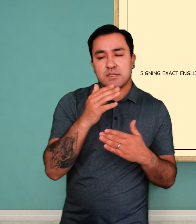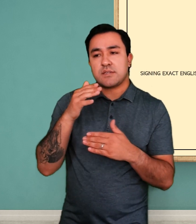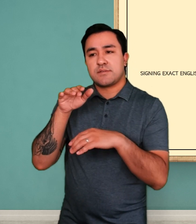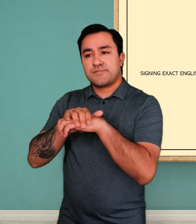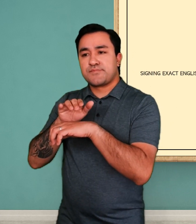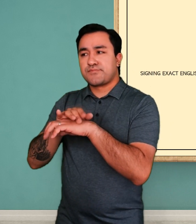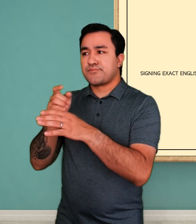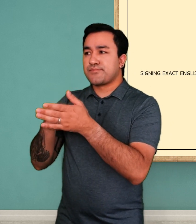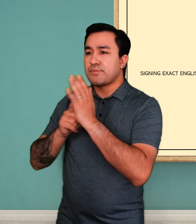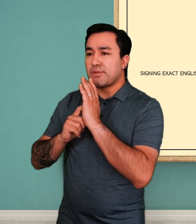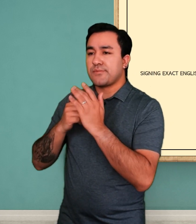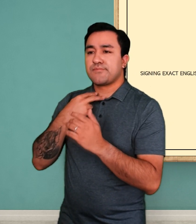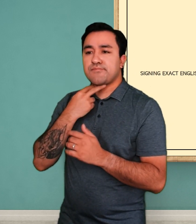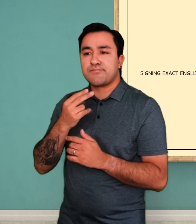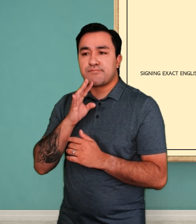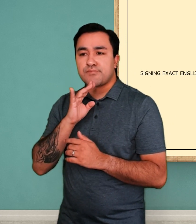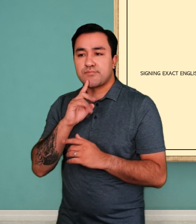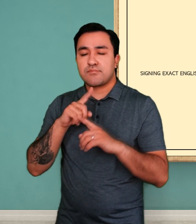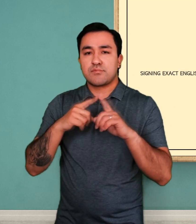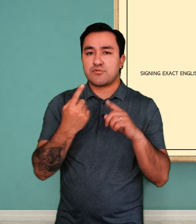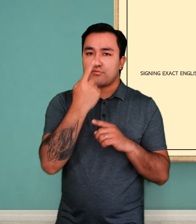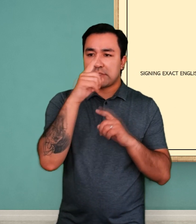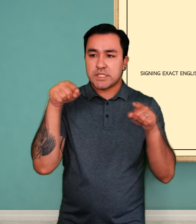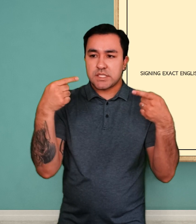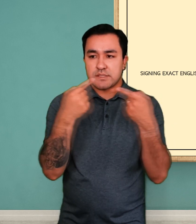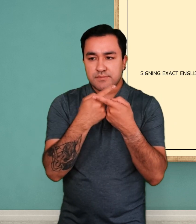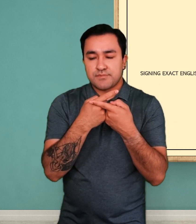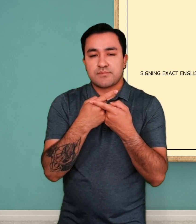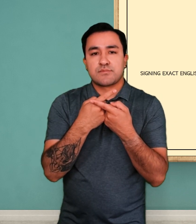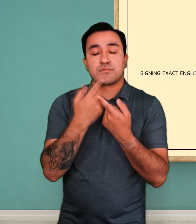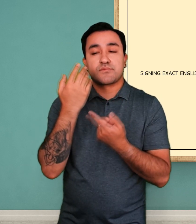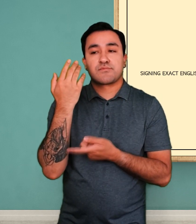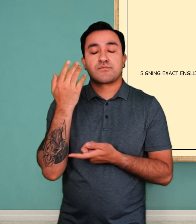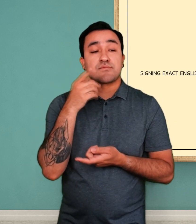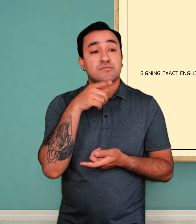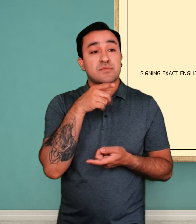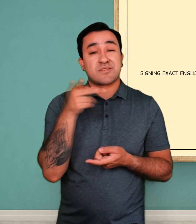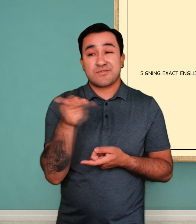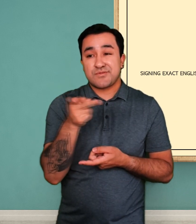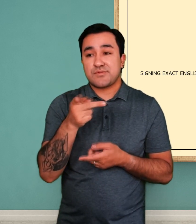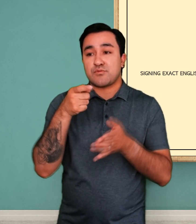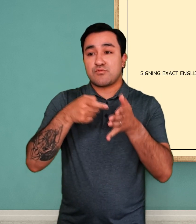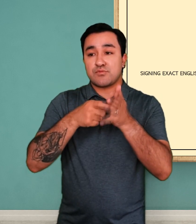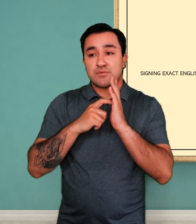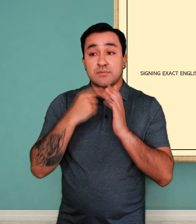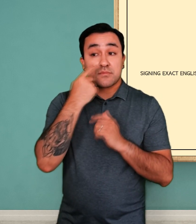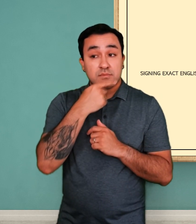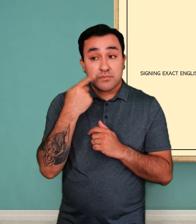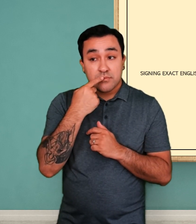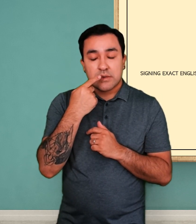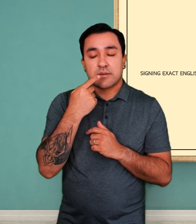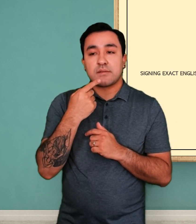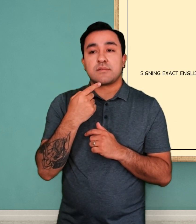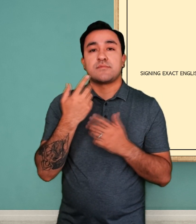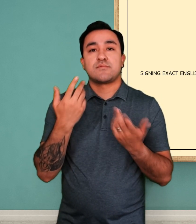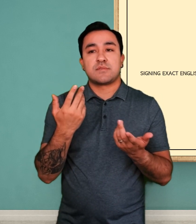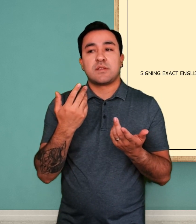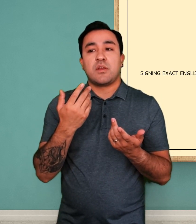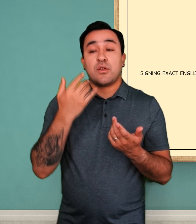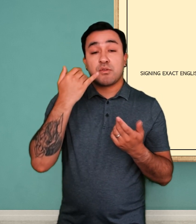Yet, there is already one overlap between ASL and English. They both require the mouth. Thus, when using SIMCOM, a